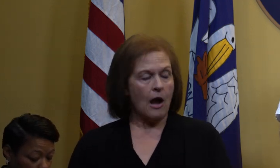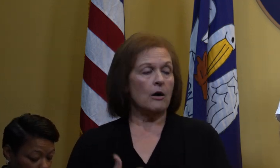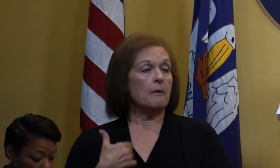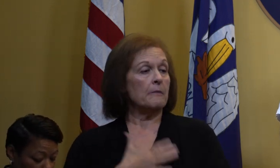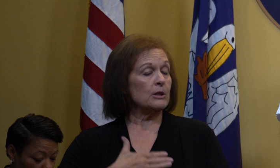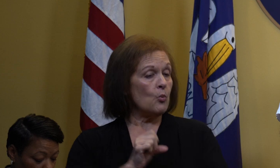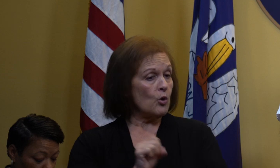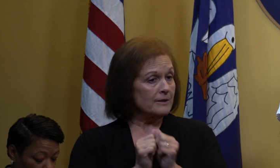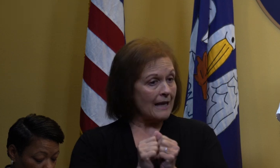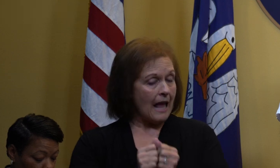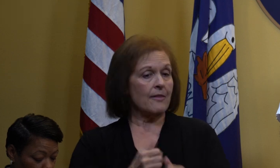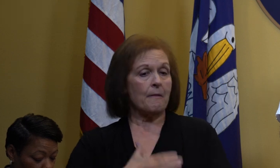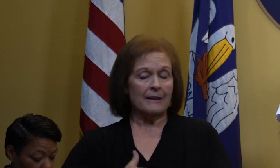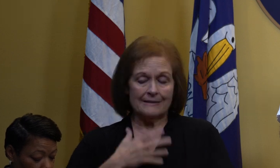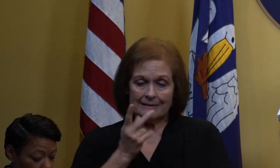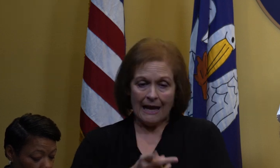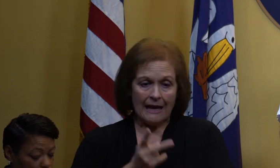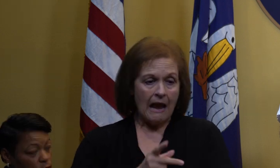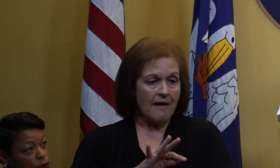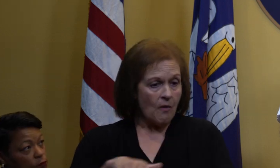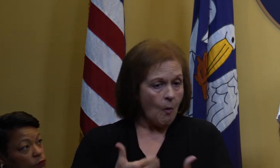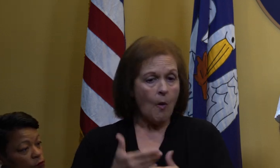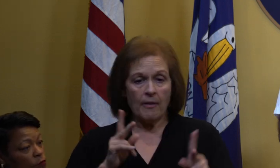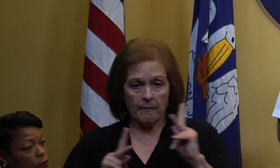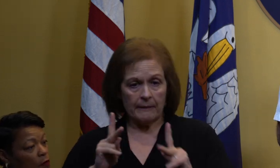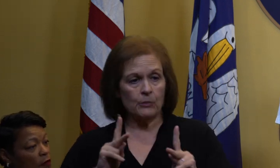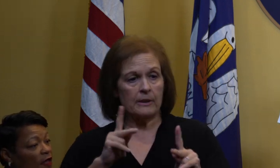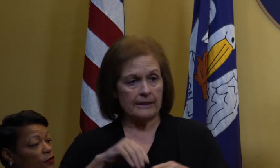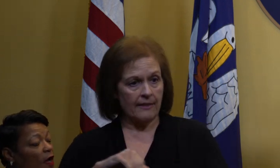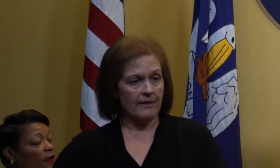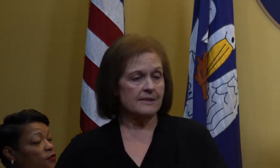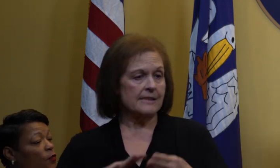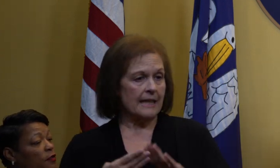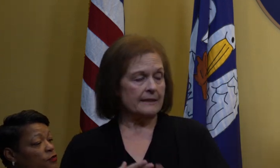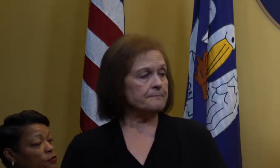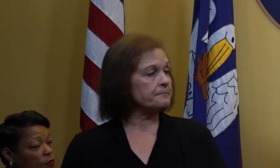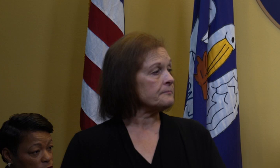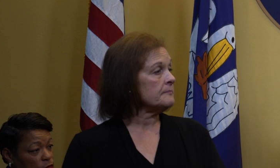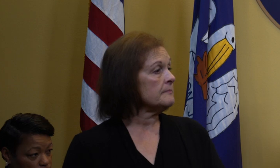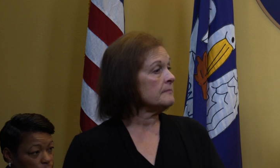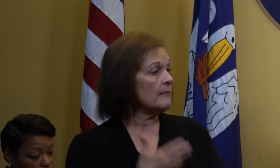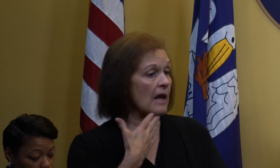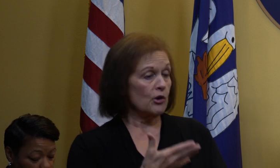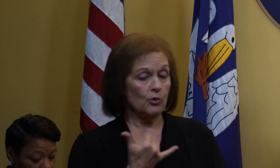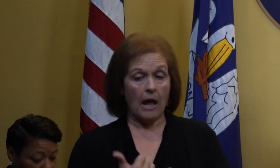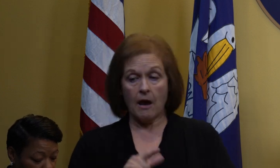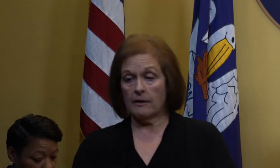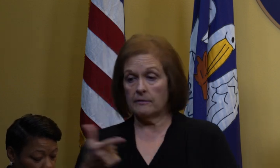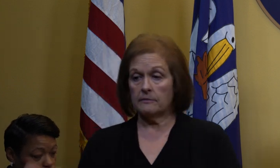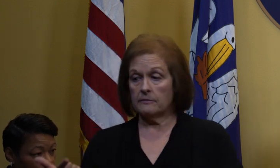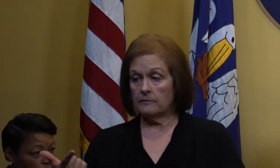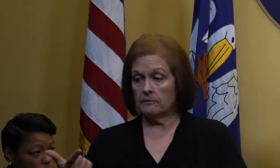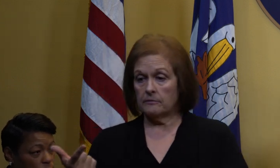together and take care of every single resident of this city. Thank you. Thank you, Colin. You want to? Yes, I'm going to go ahead and bring